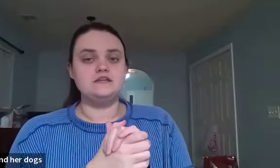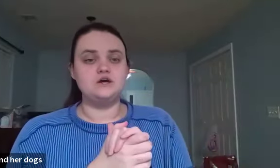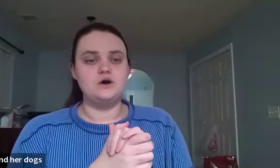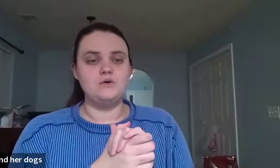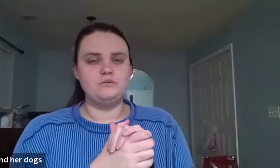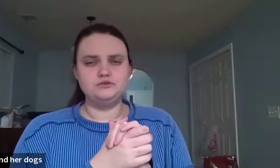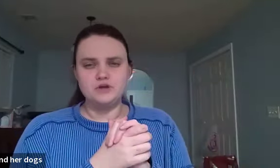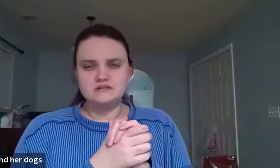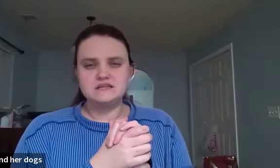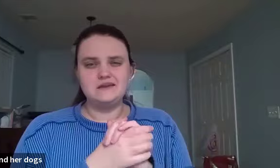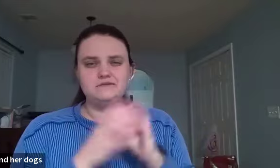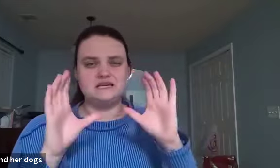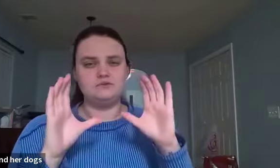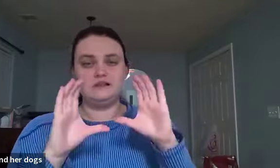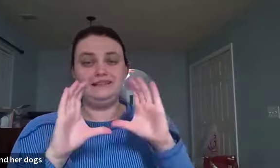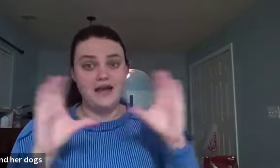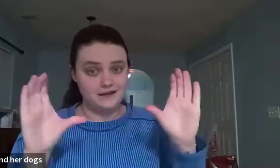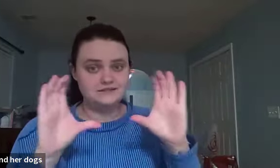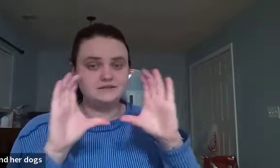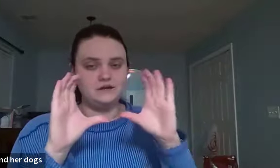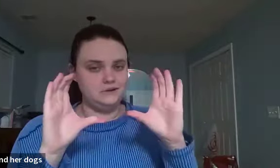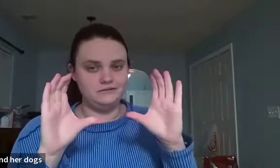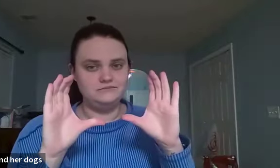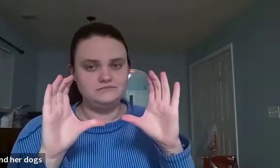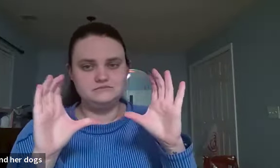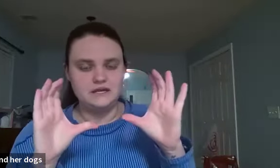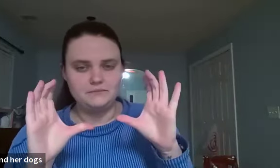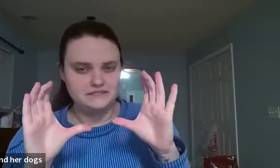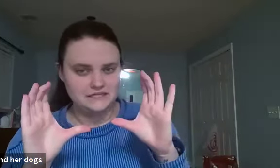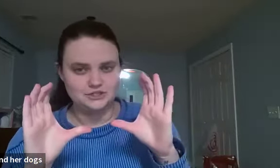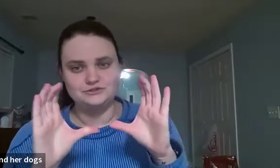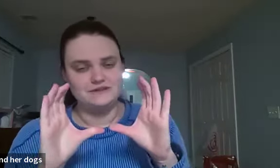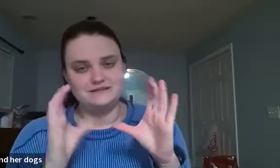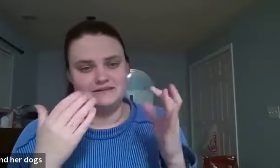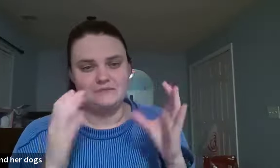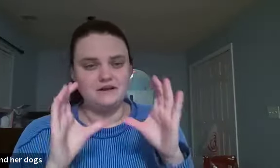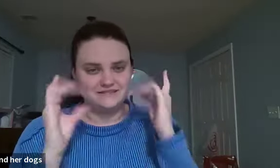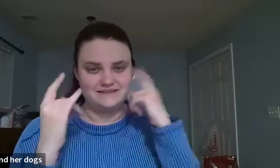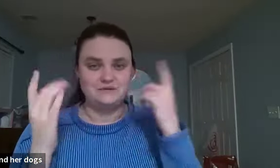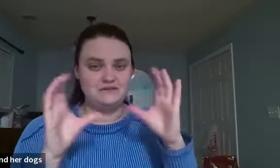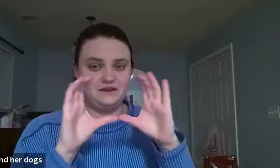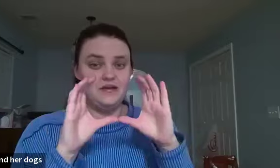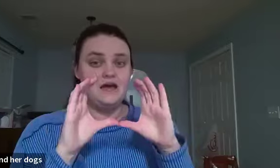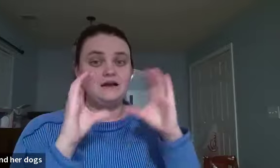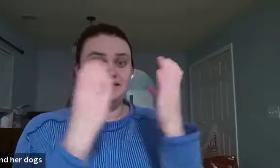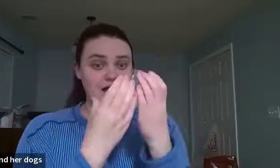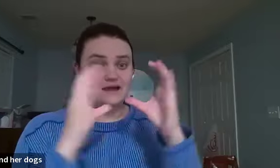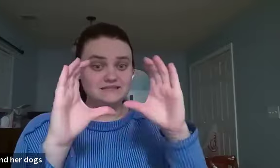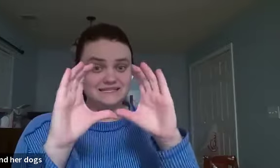And so you'll notice, like, for example, class. I know y'all may not be teachers or things like that, but obviously that's what I think of. Class